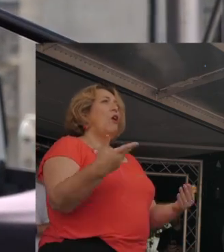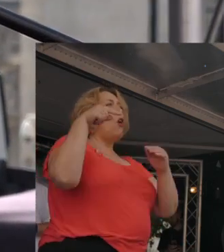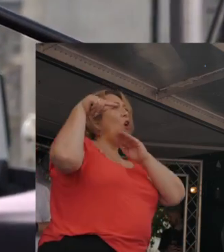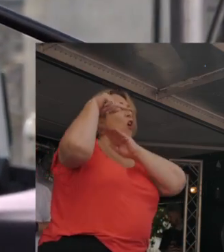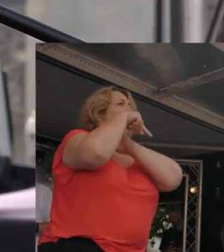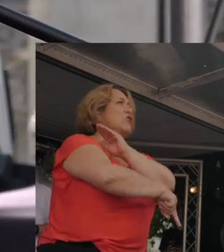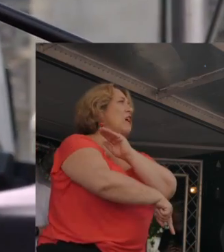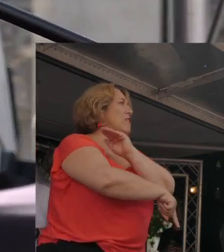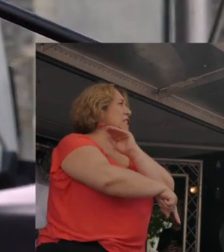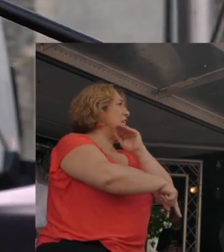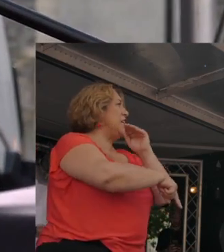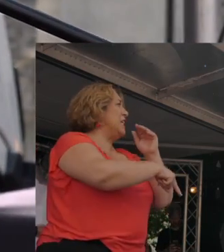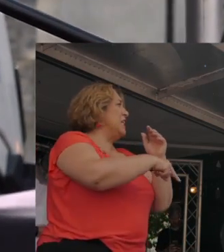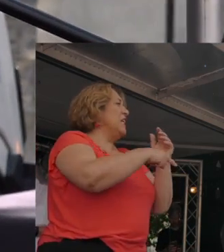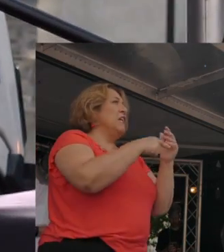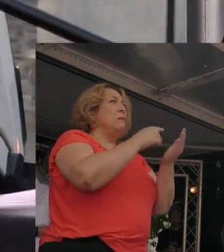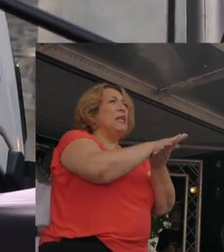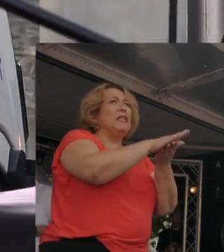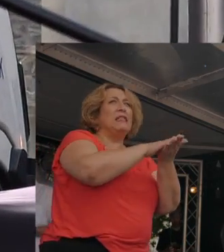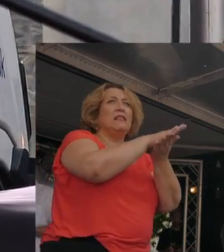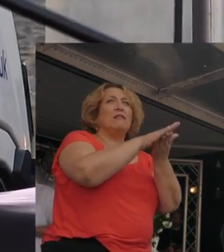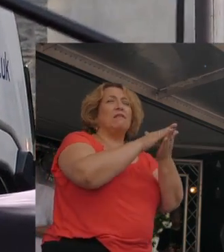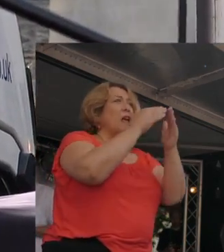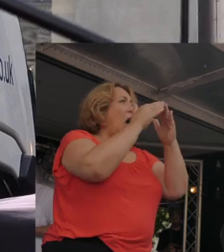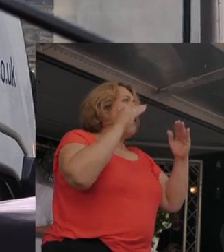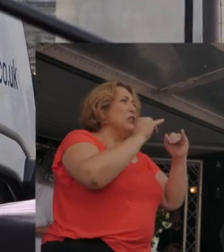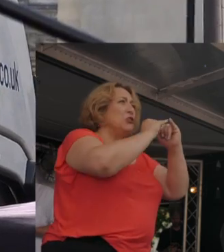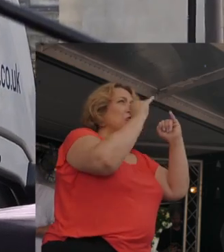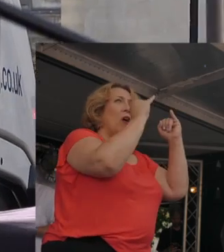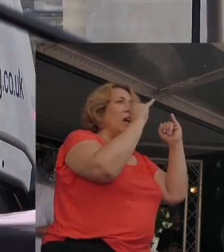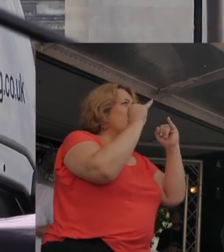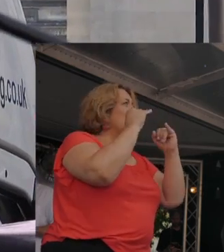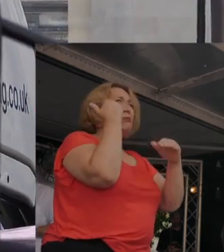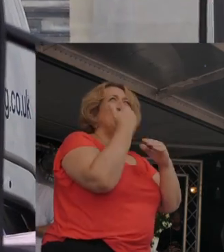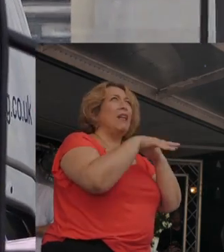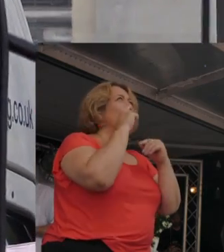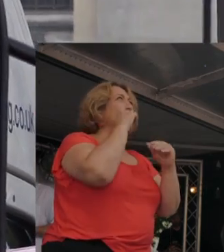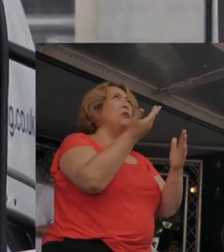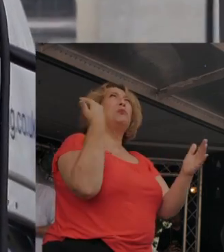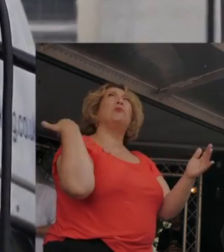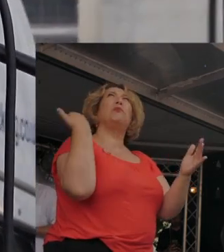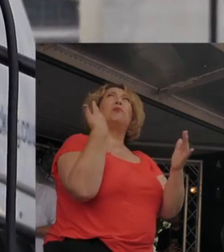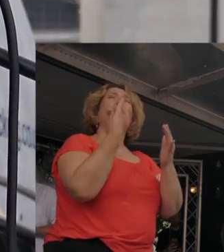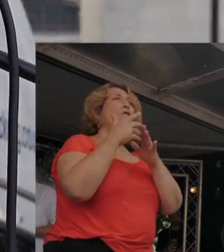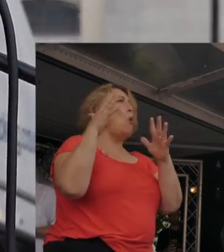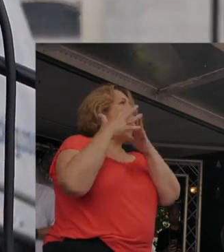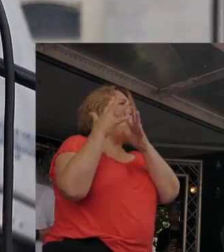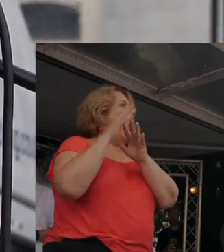Austerity has meant a housing crisis we've not seen since the Second World War.